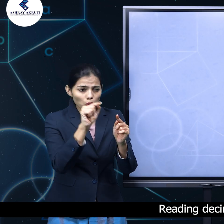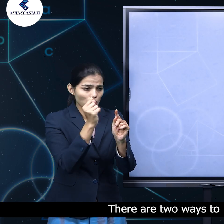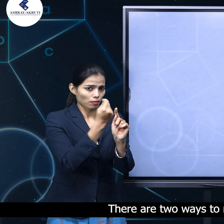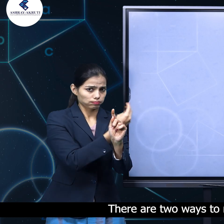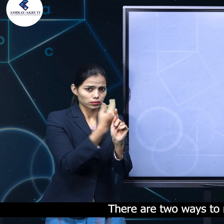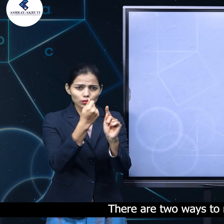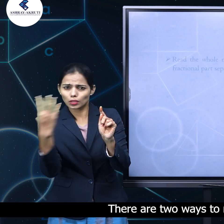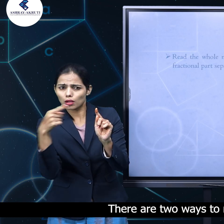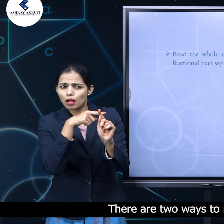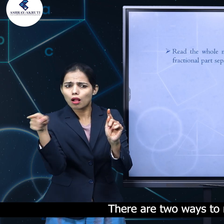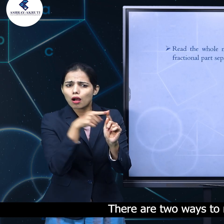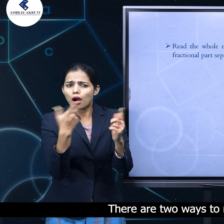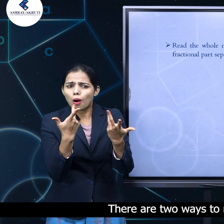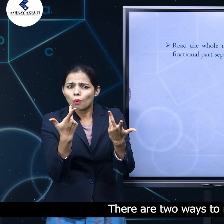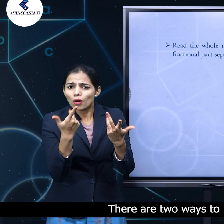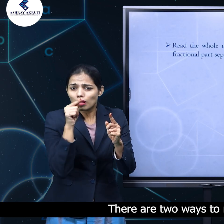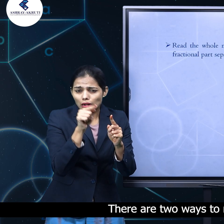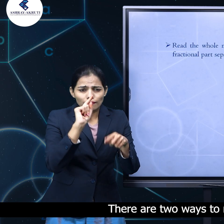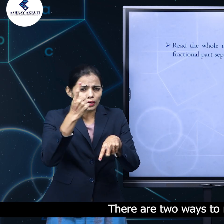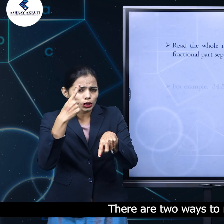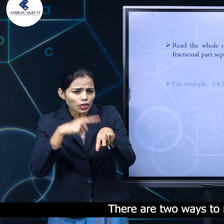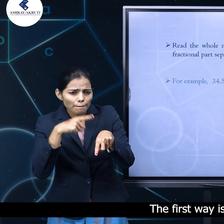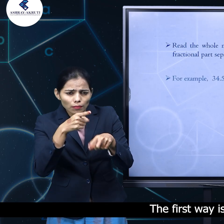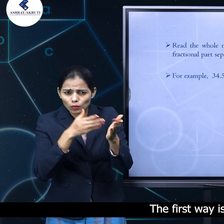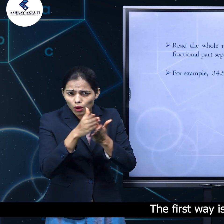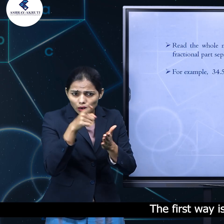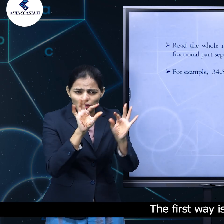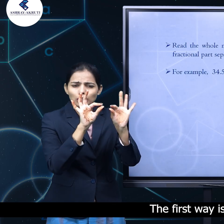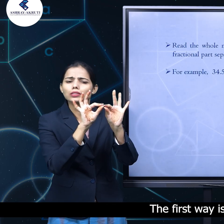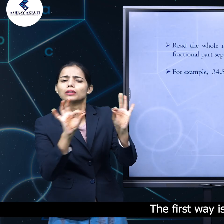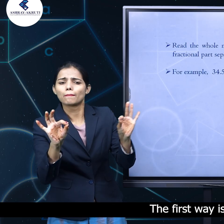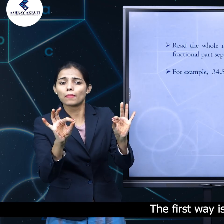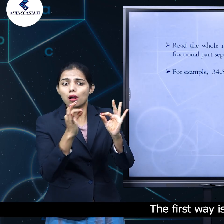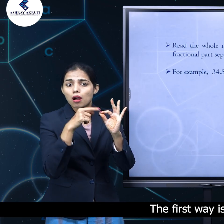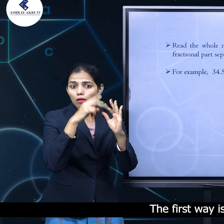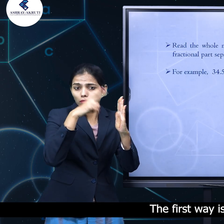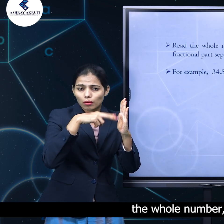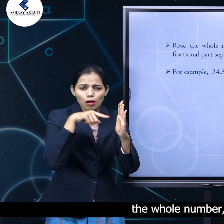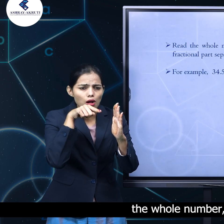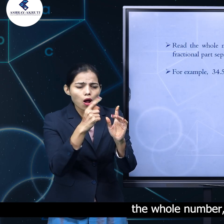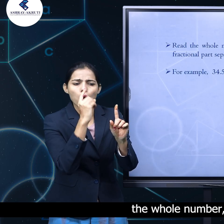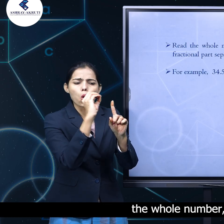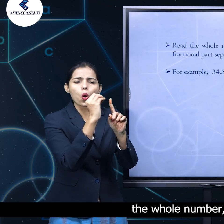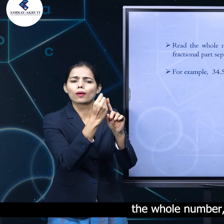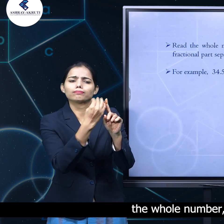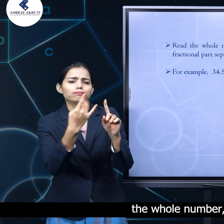There are two ways to read a decimal number. The first way is to simply read the whole number followed